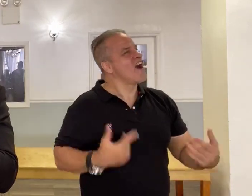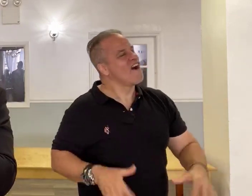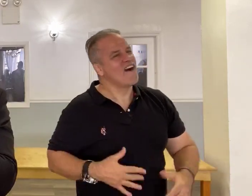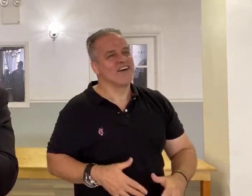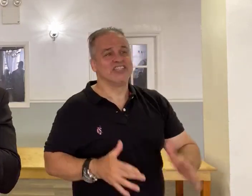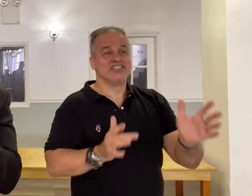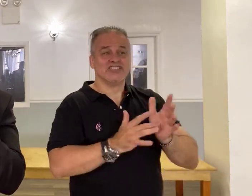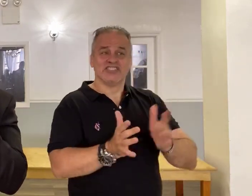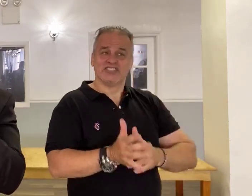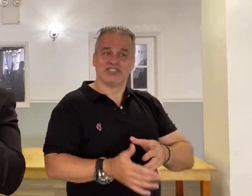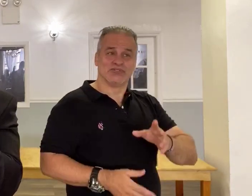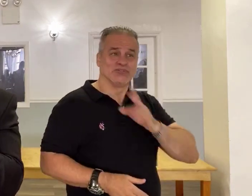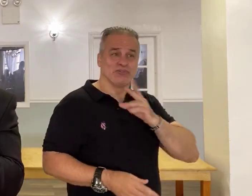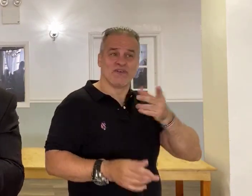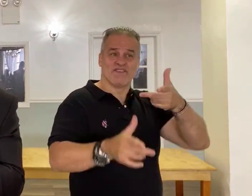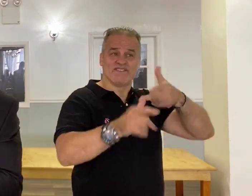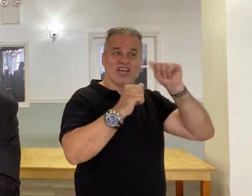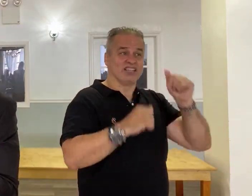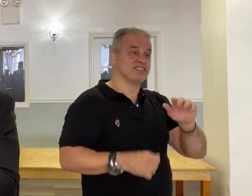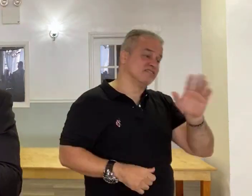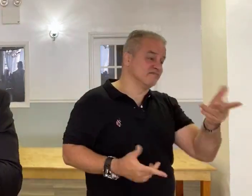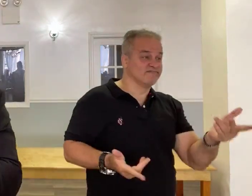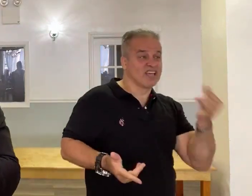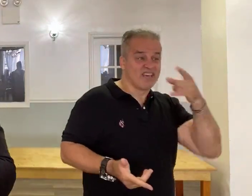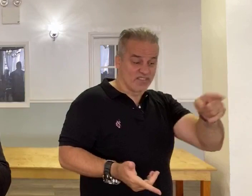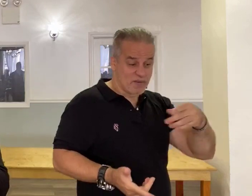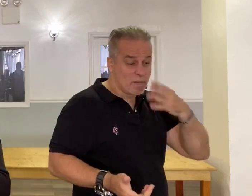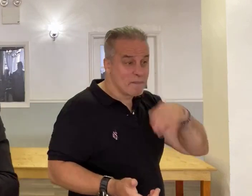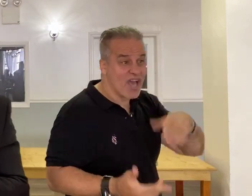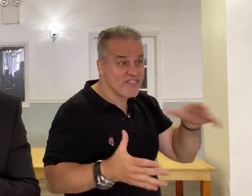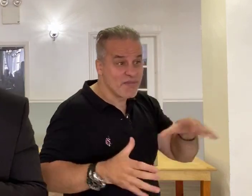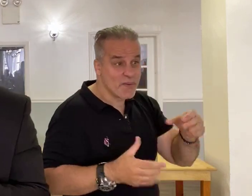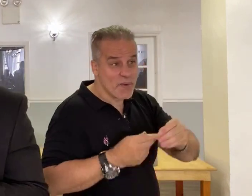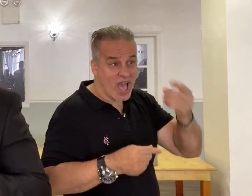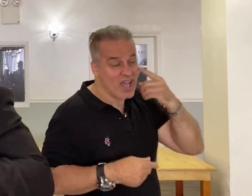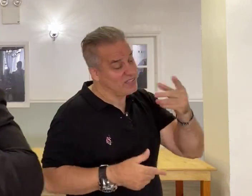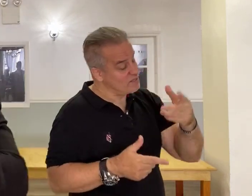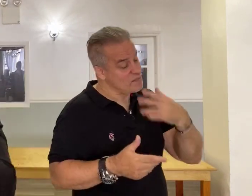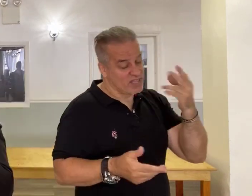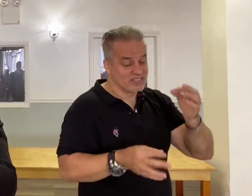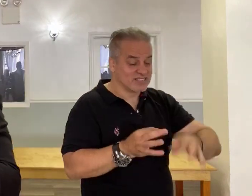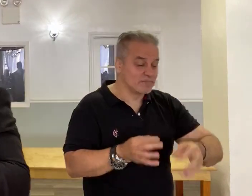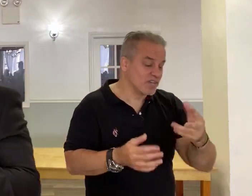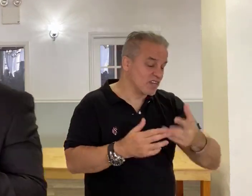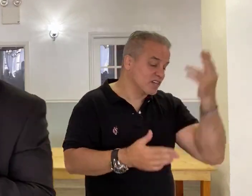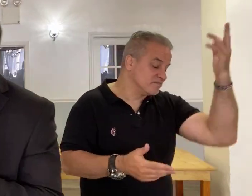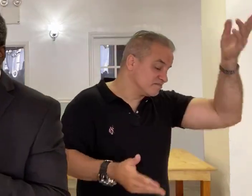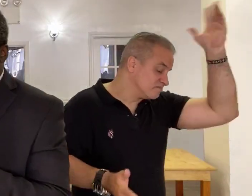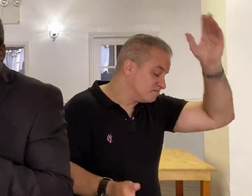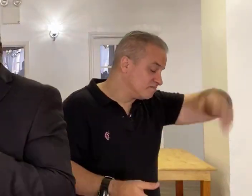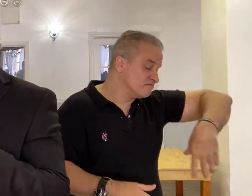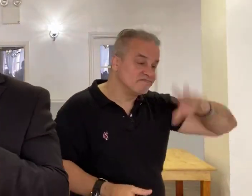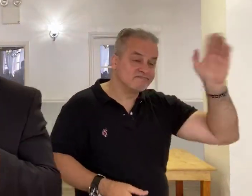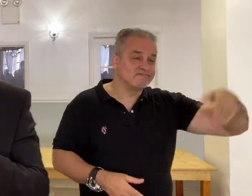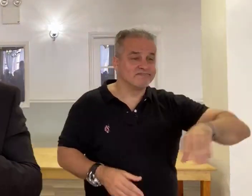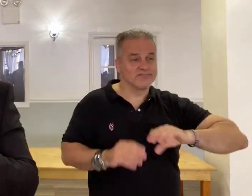whatever, you know, just cut it off, man. Like, no, what do you mean just cut it off? Jesus talks about it like it's no big